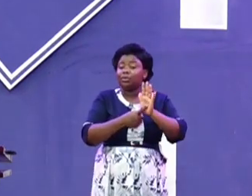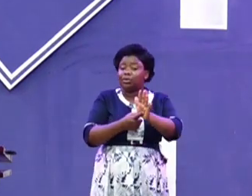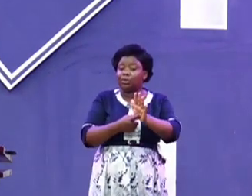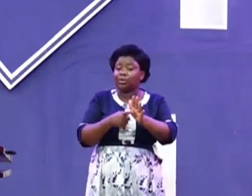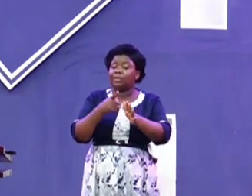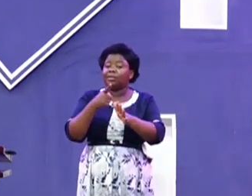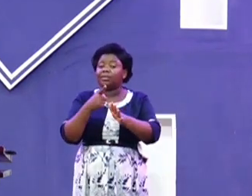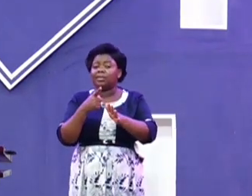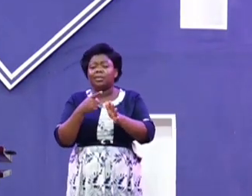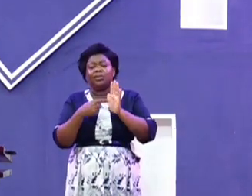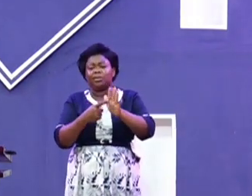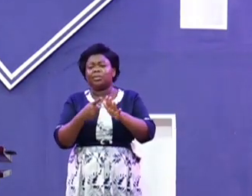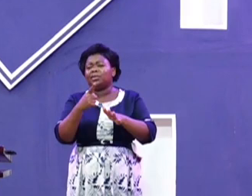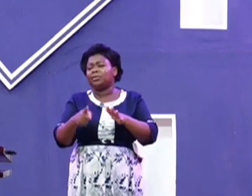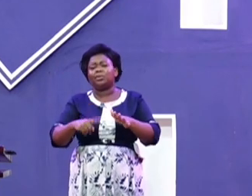Showing